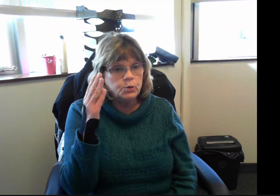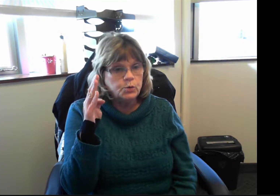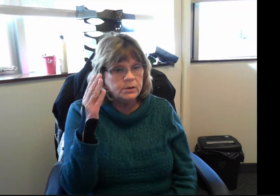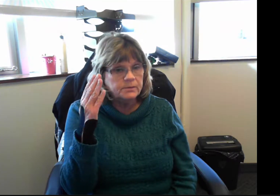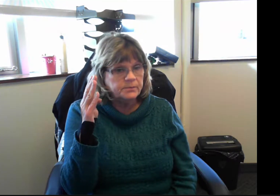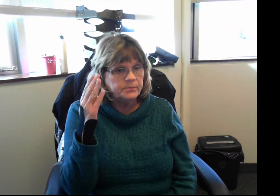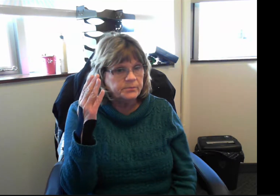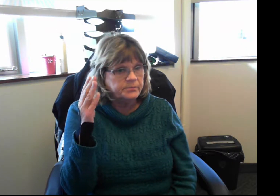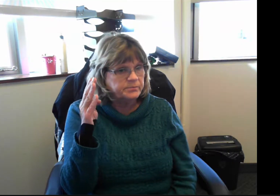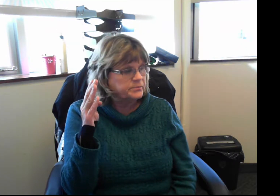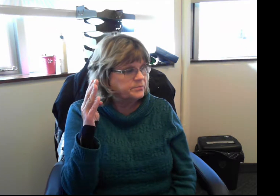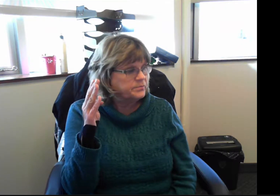blue,